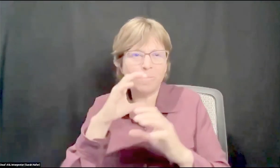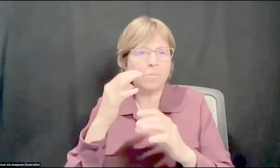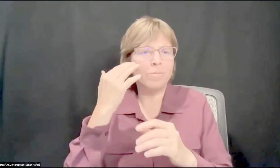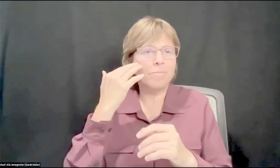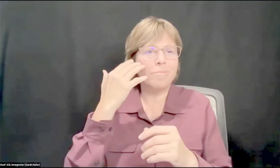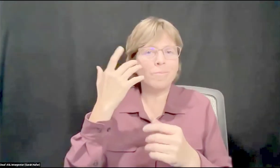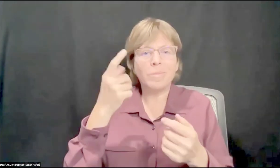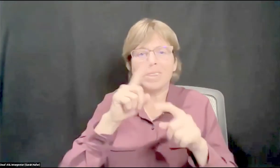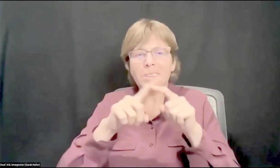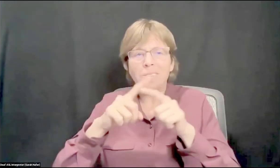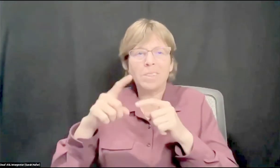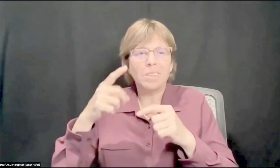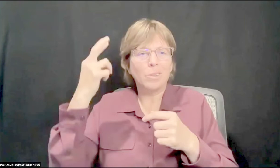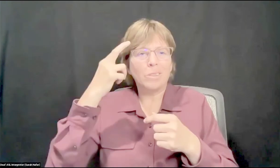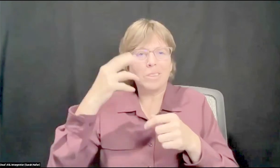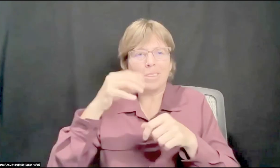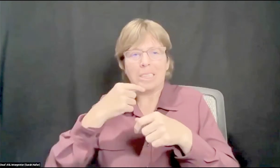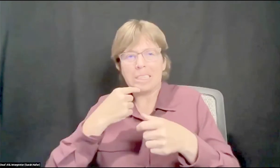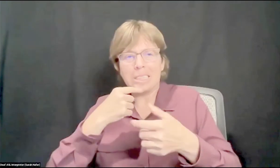might need.